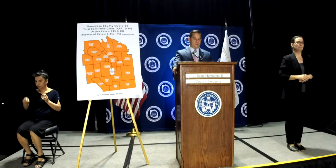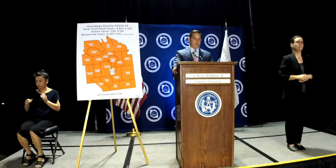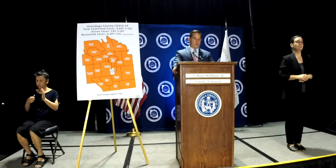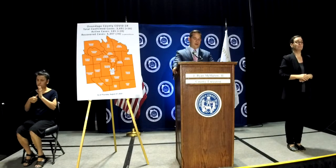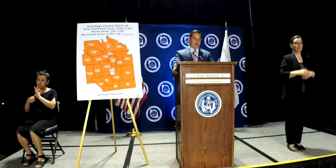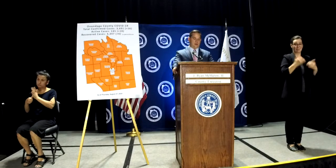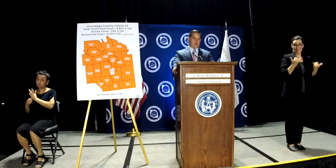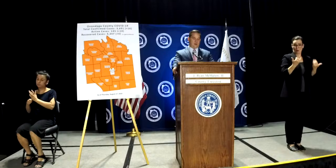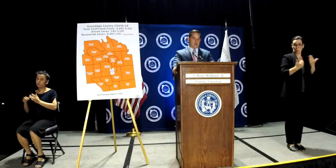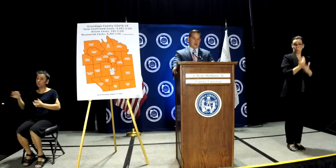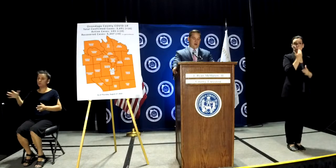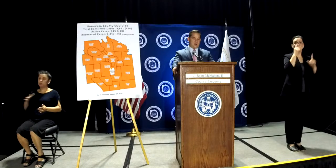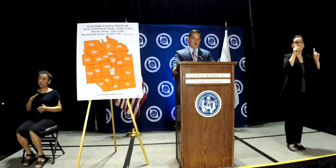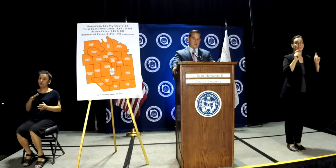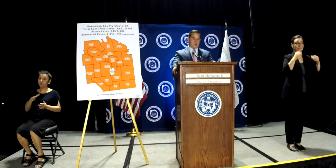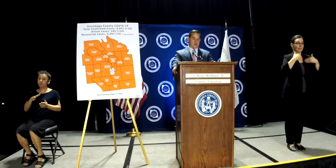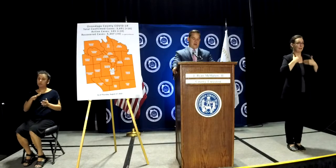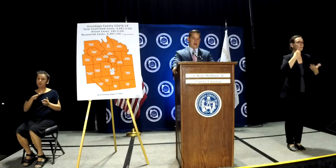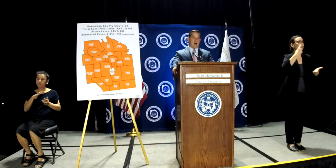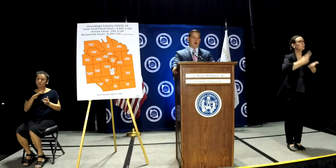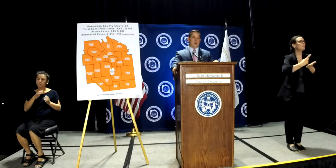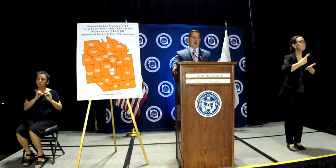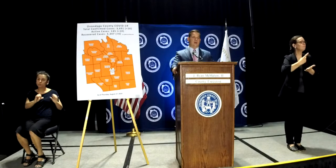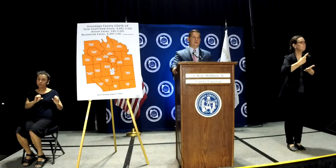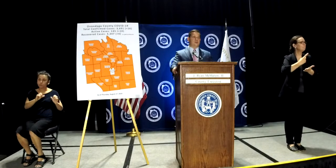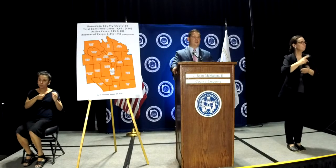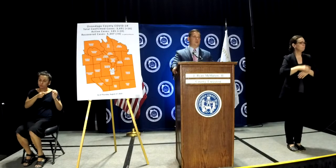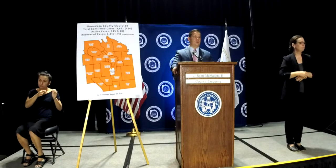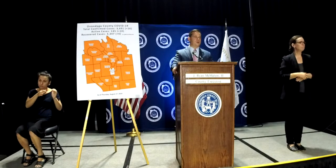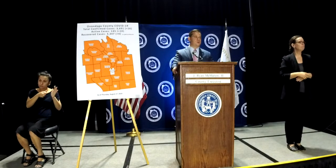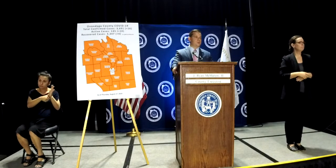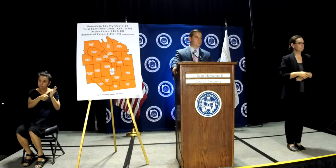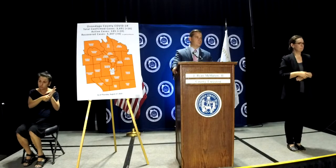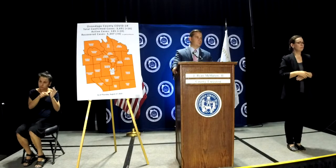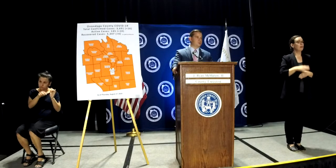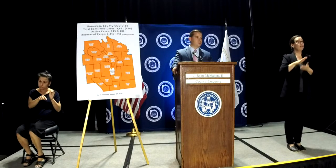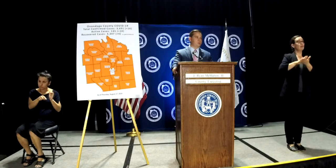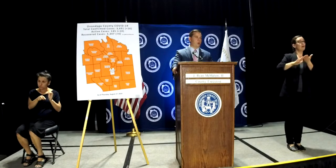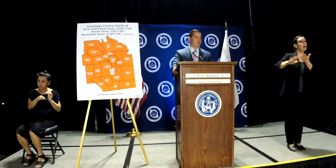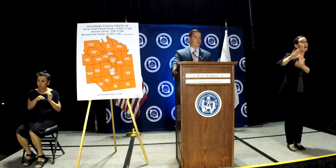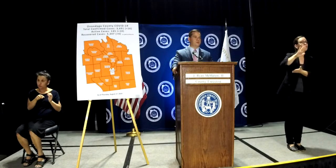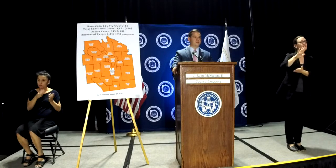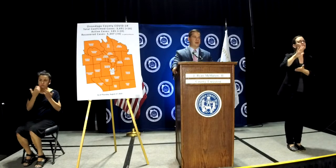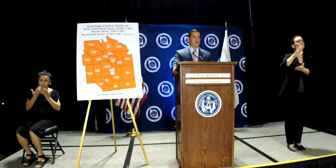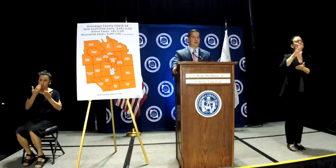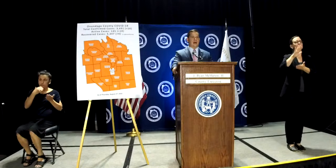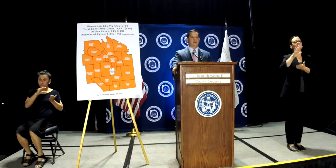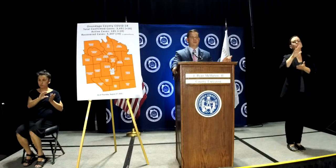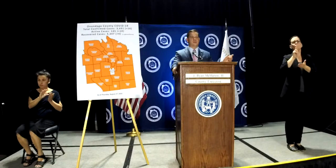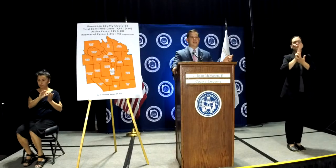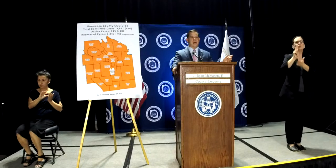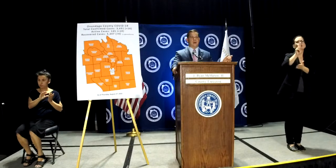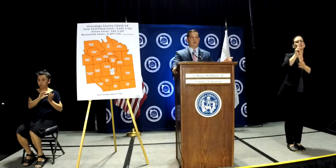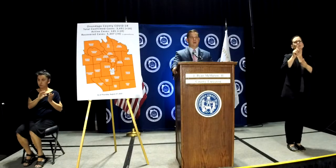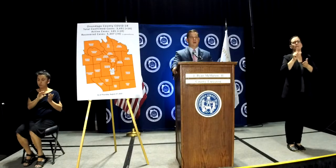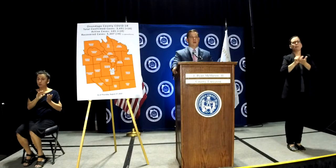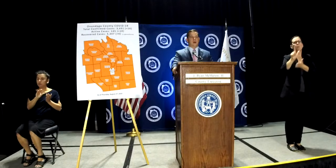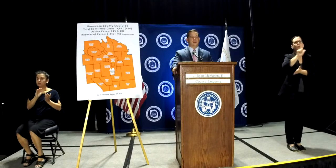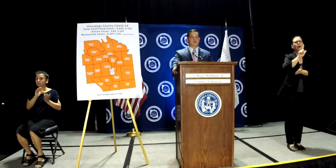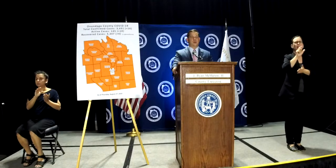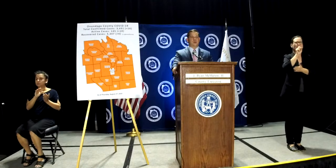being implemented at our colleges and universities, this is important for us to now acknowledge this